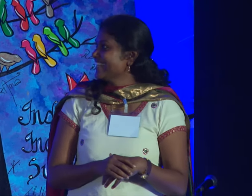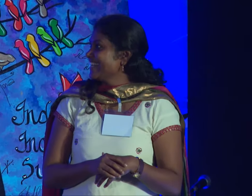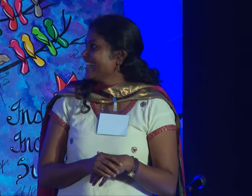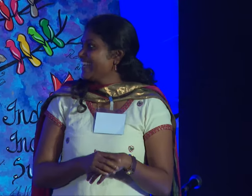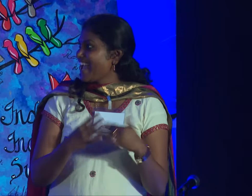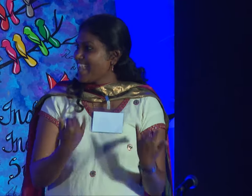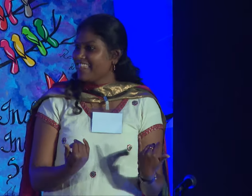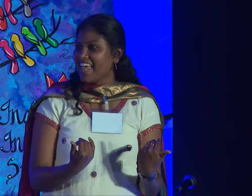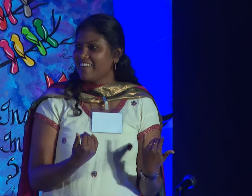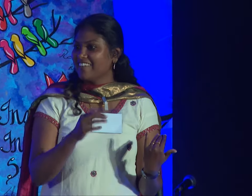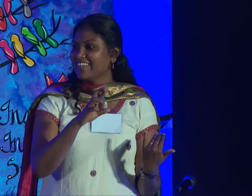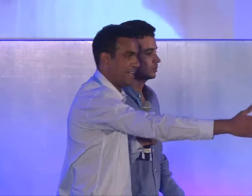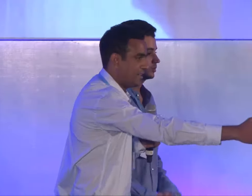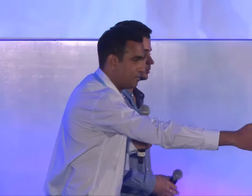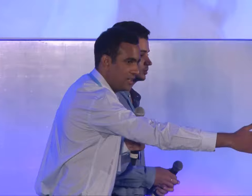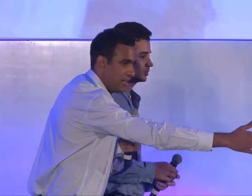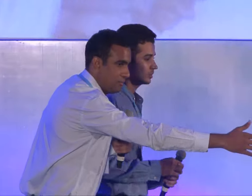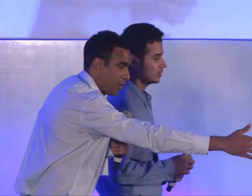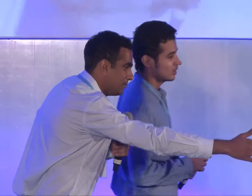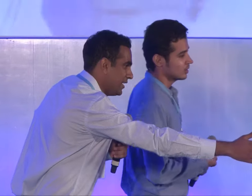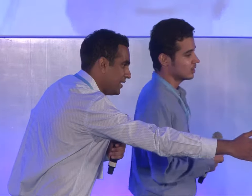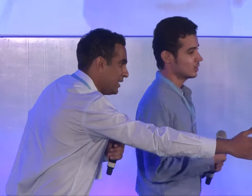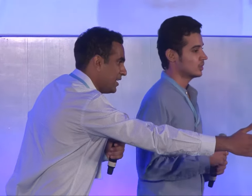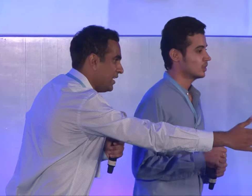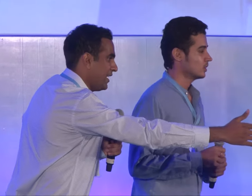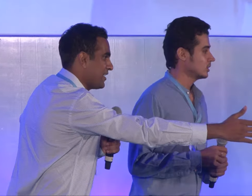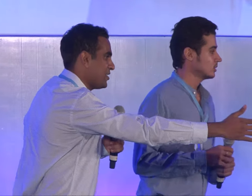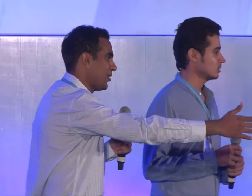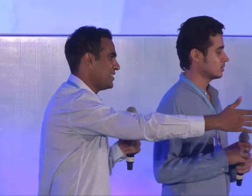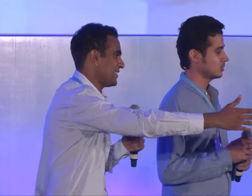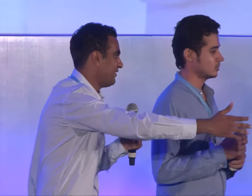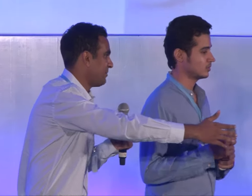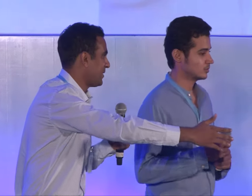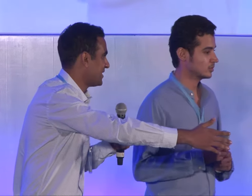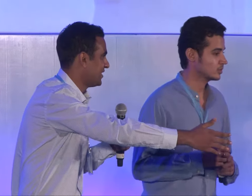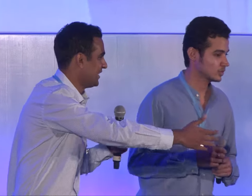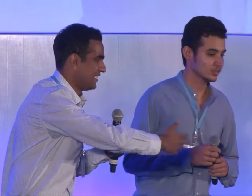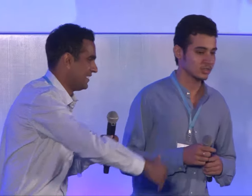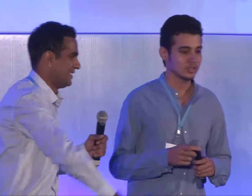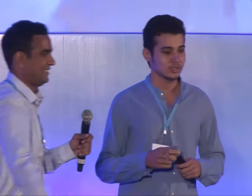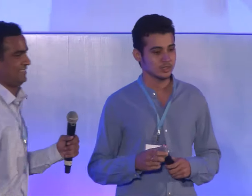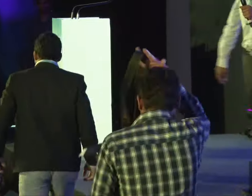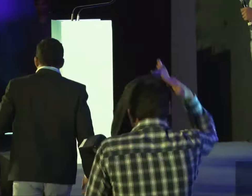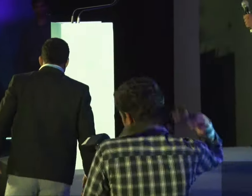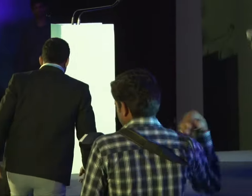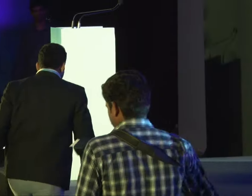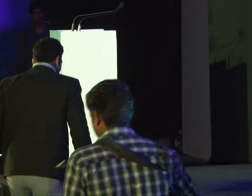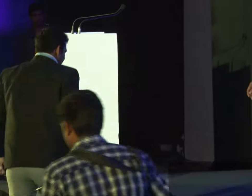I would request Virender to come on the stage and probably address the audience, give them a message.